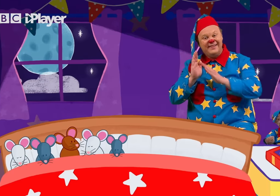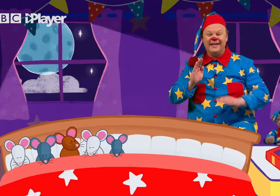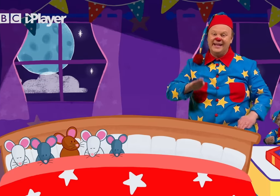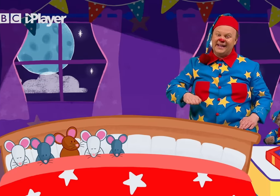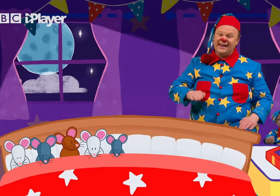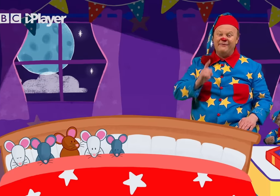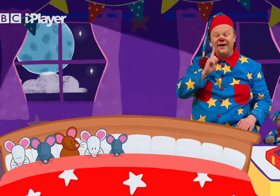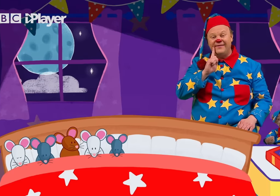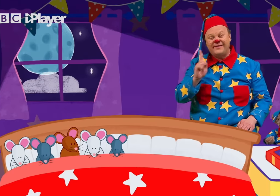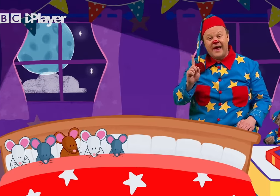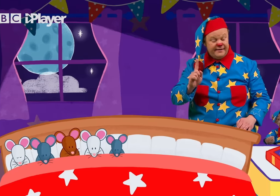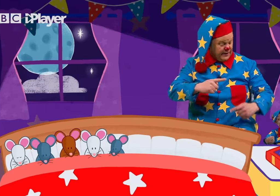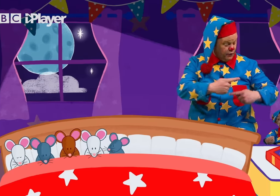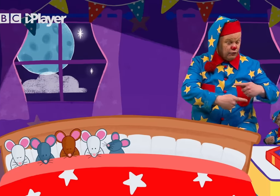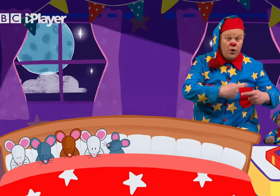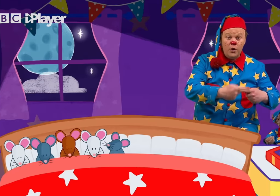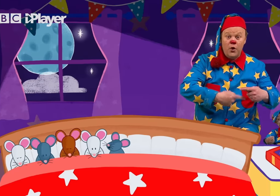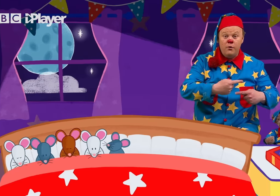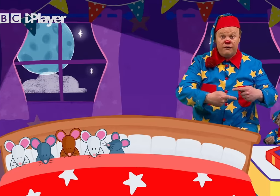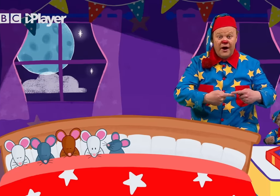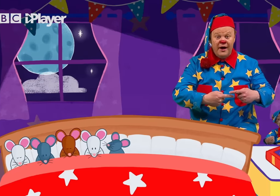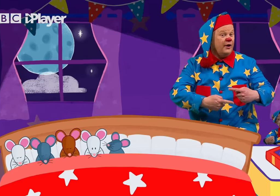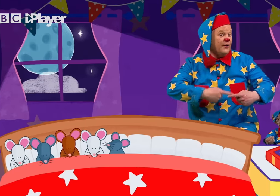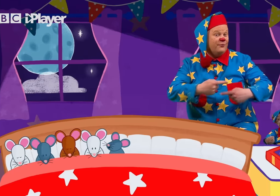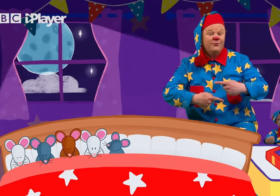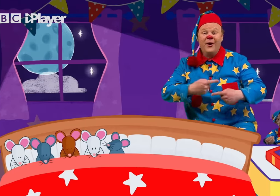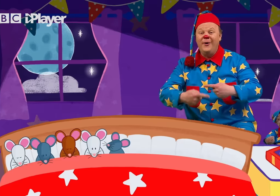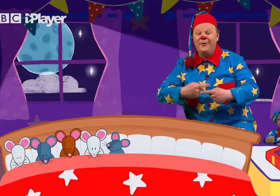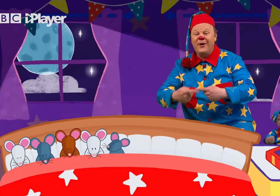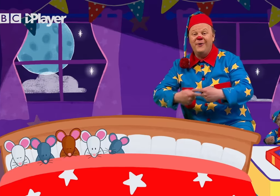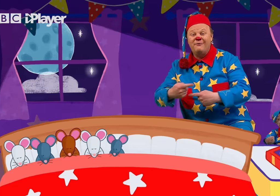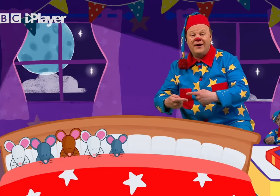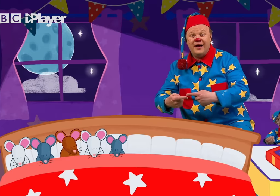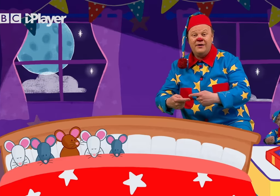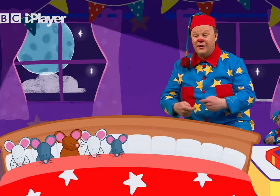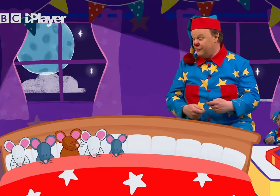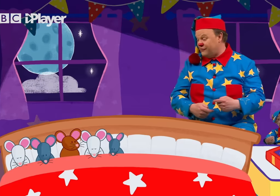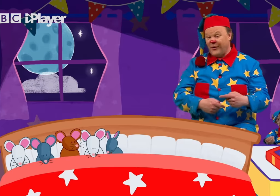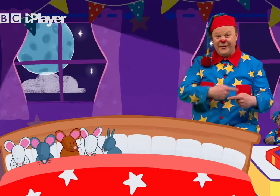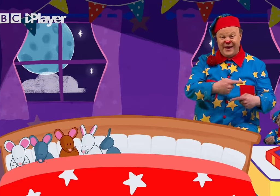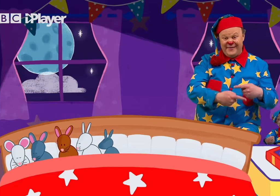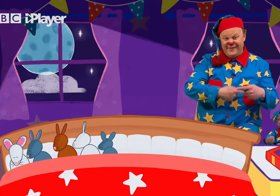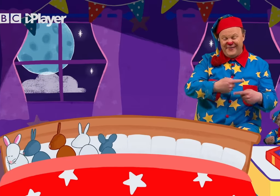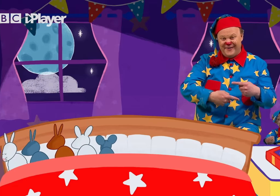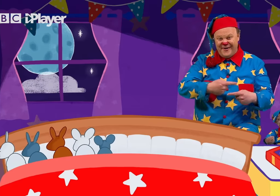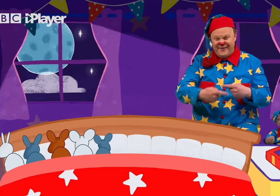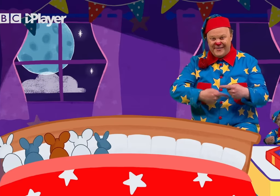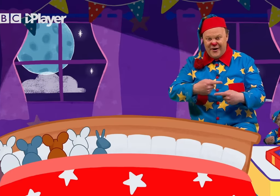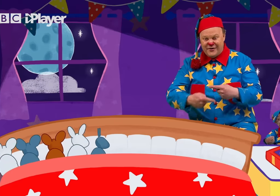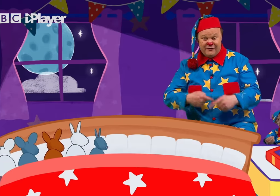the little one said, "Roll over, roll over." So they all rolled over